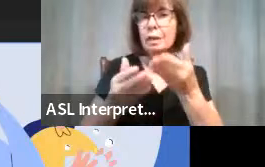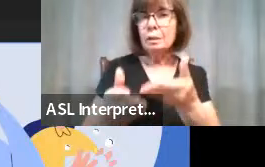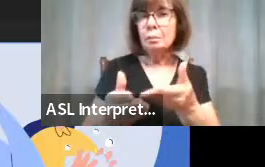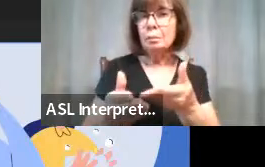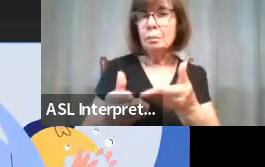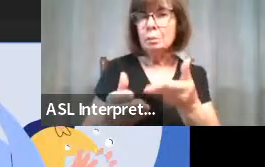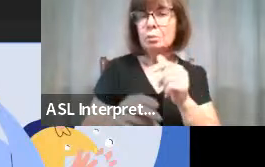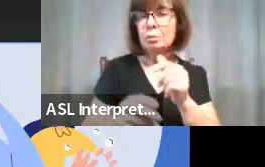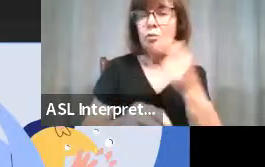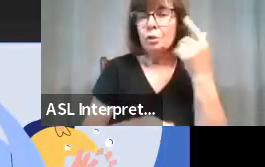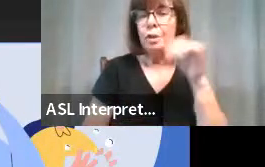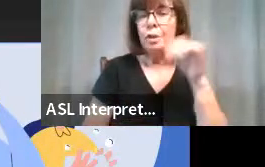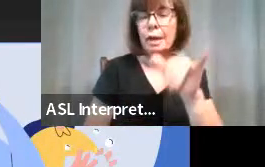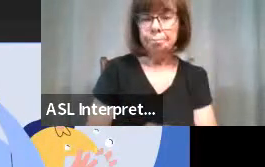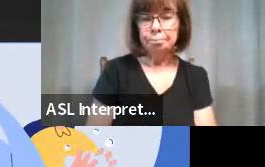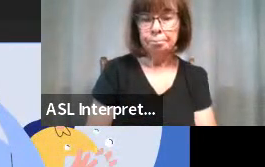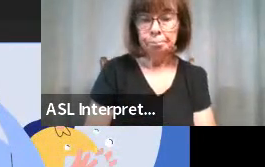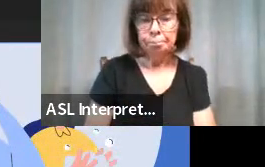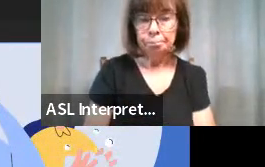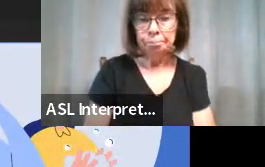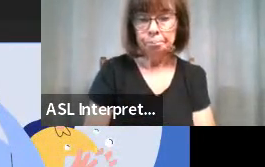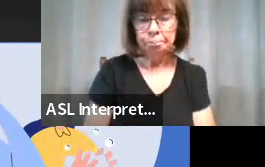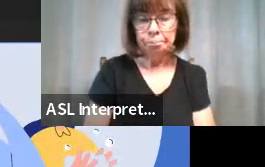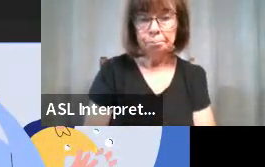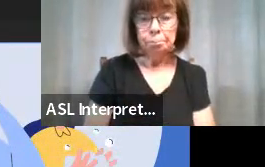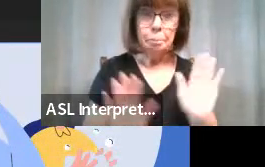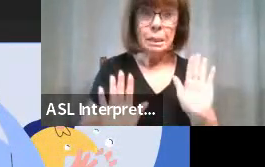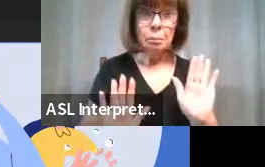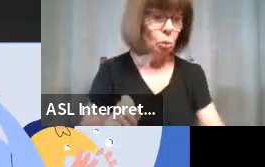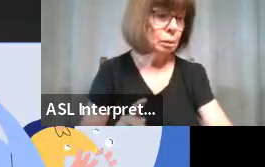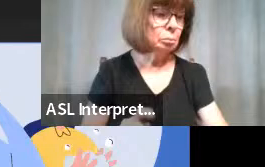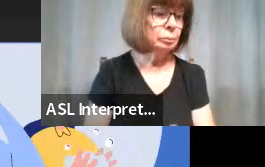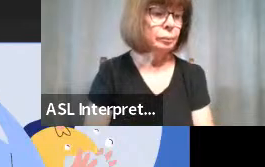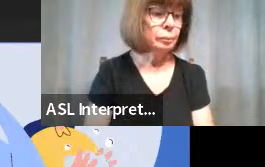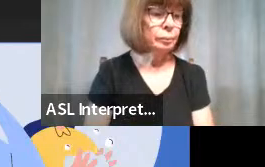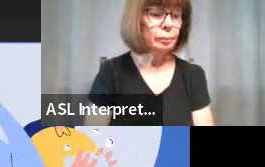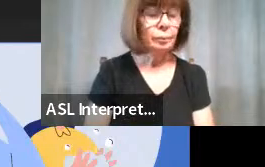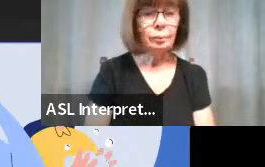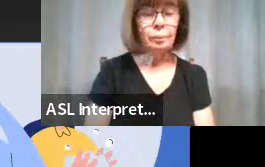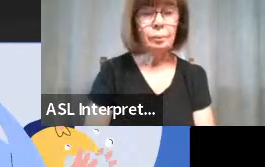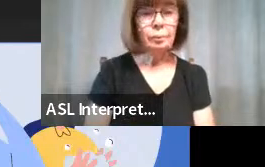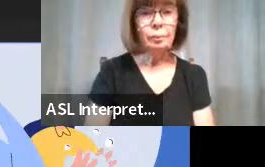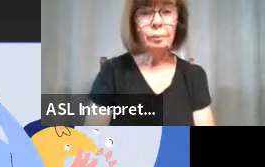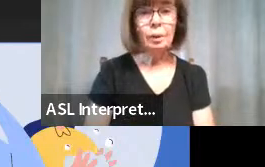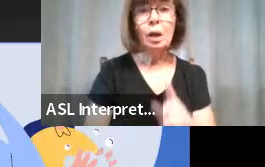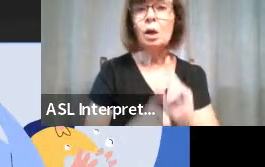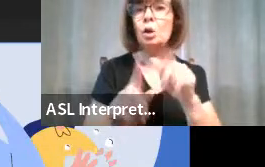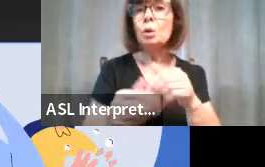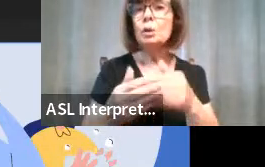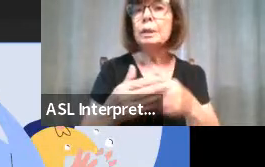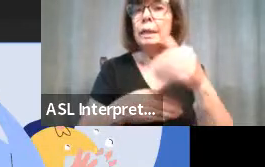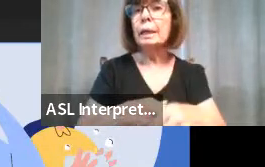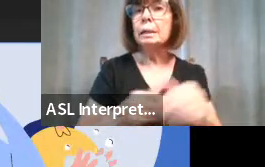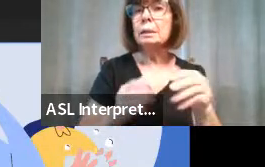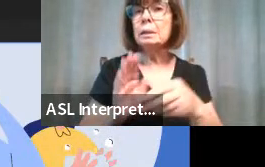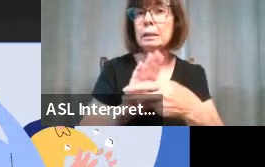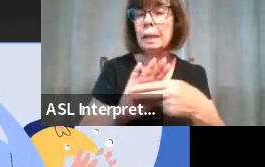Okay. That's it. Or there's one more. Go to the next slide. Yeah.